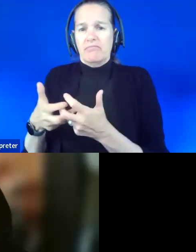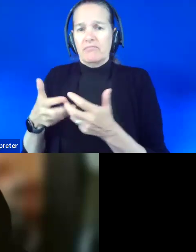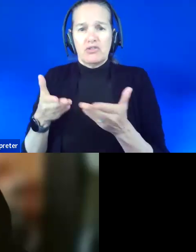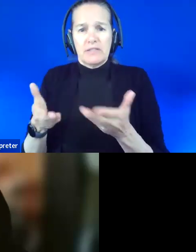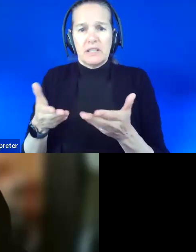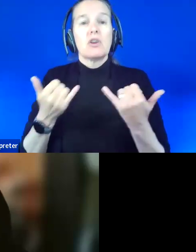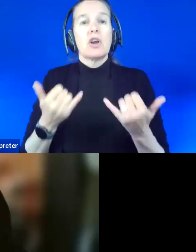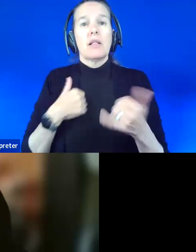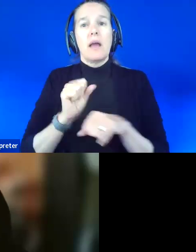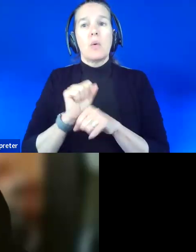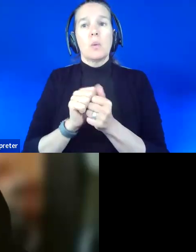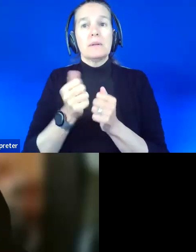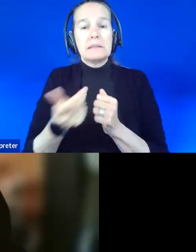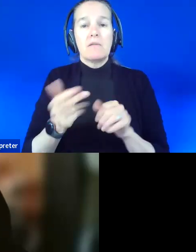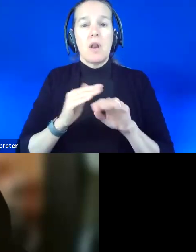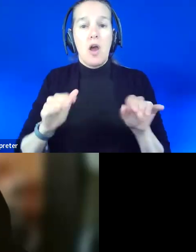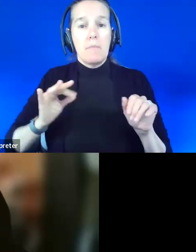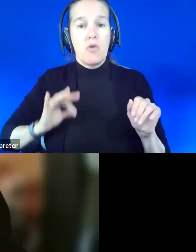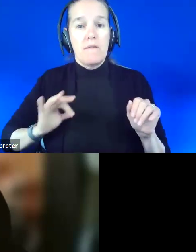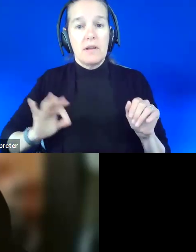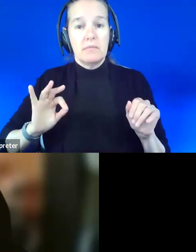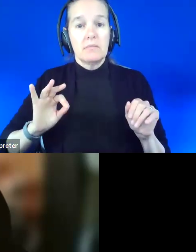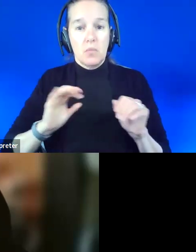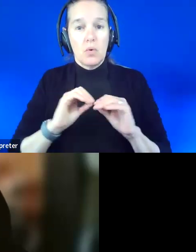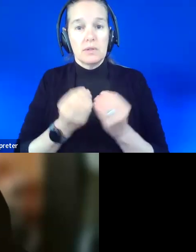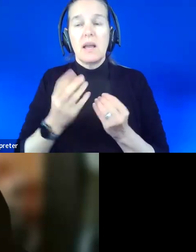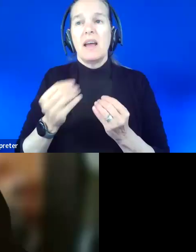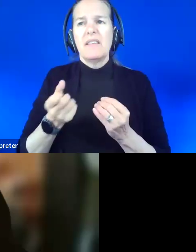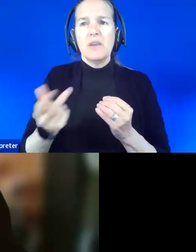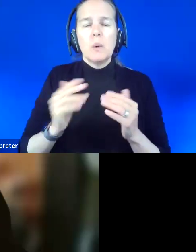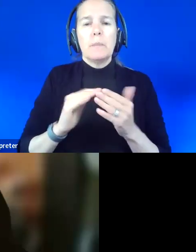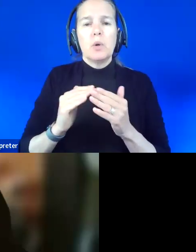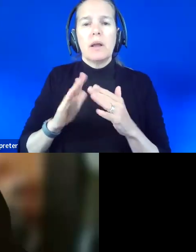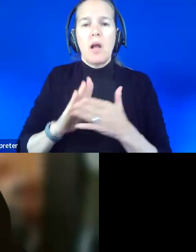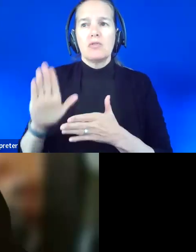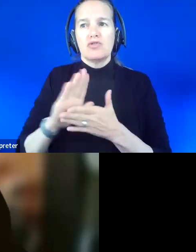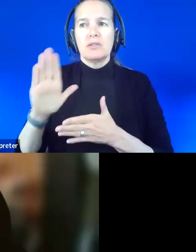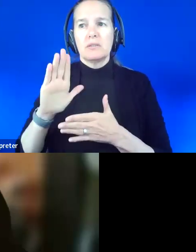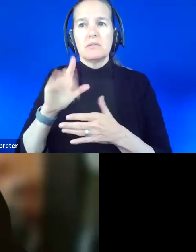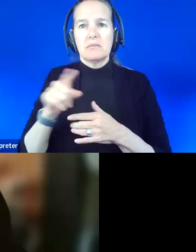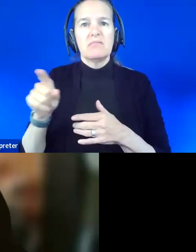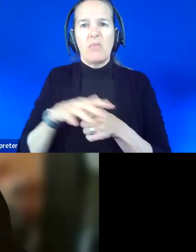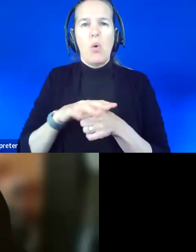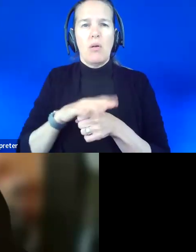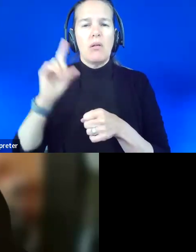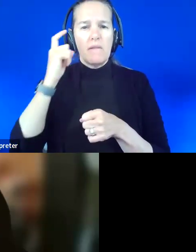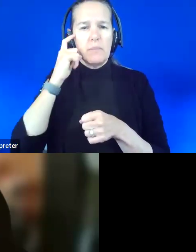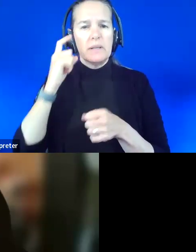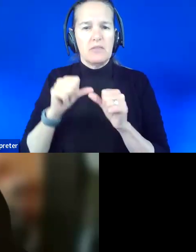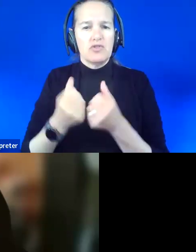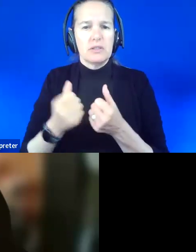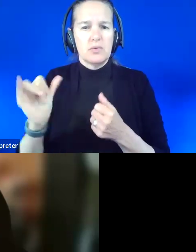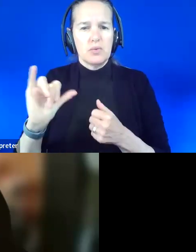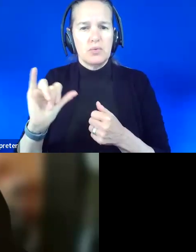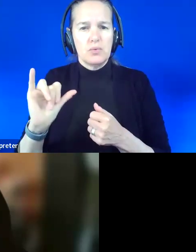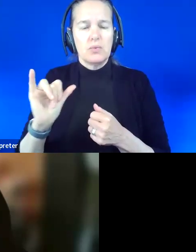with several nonprofits and a couple of community colleges, some of which are also local government agencies, especially